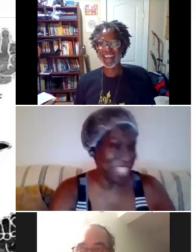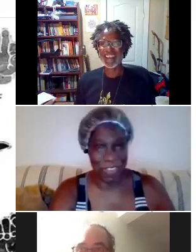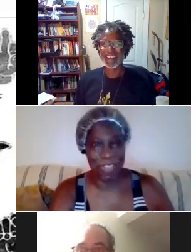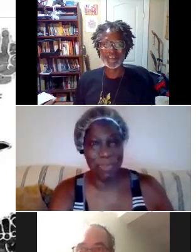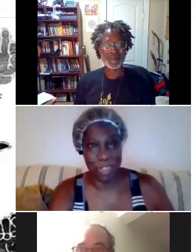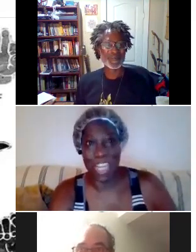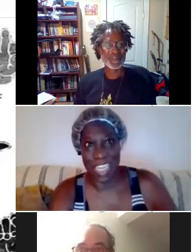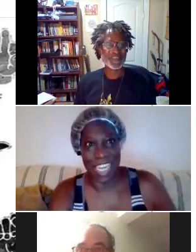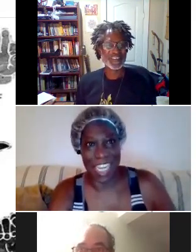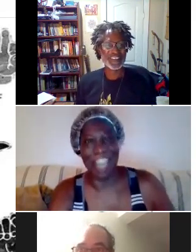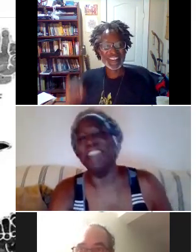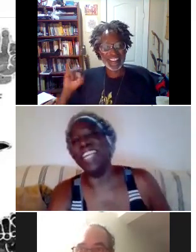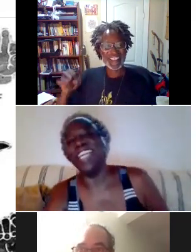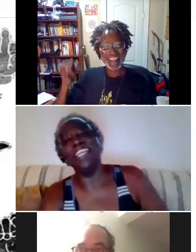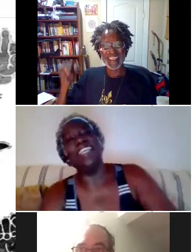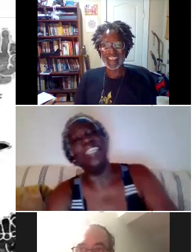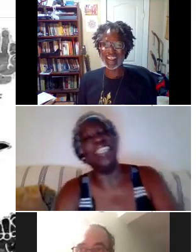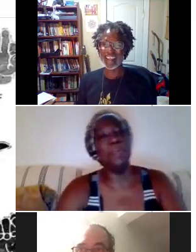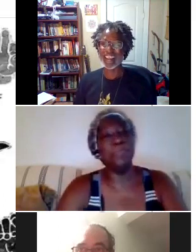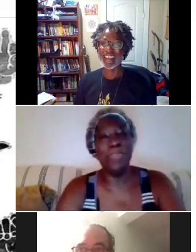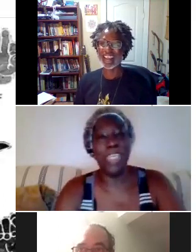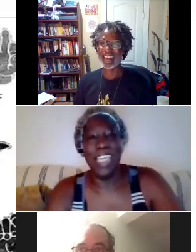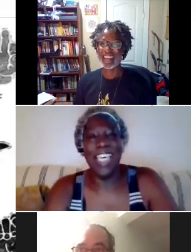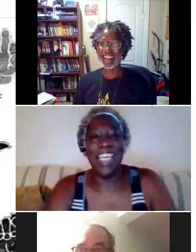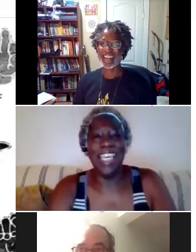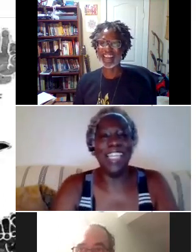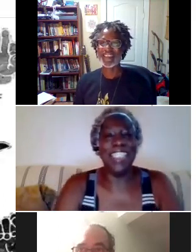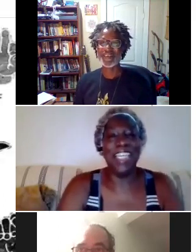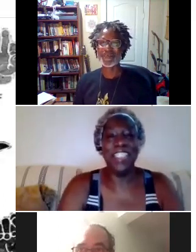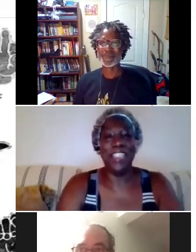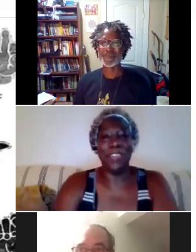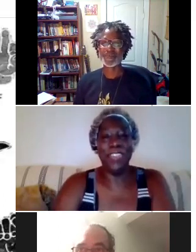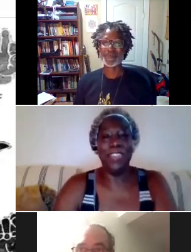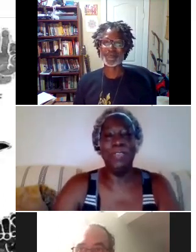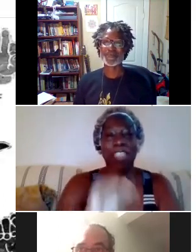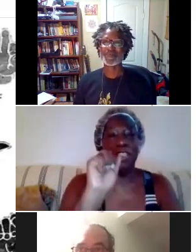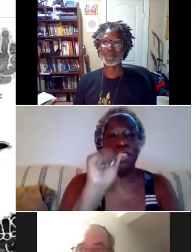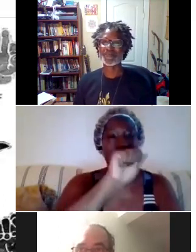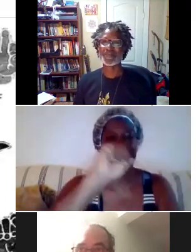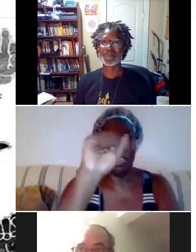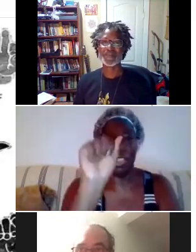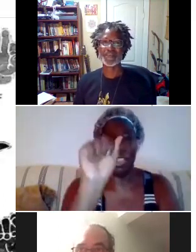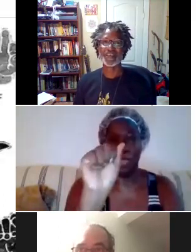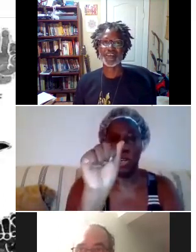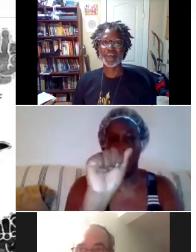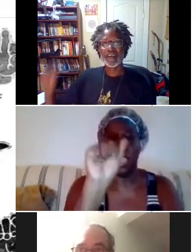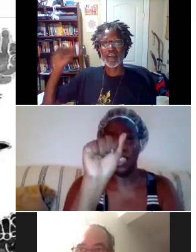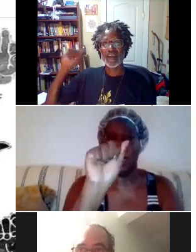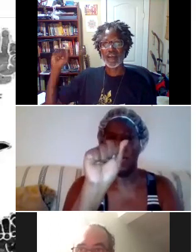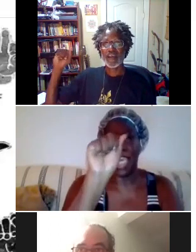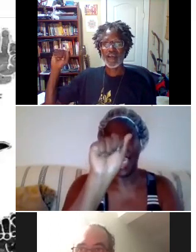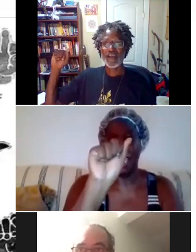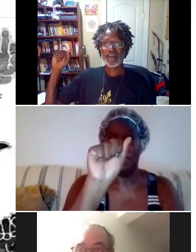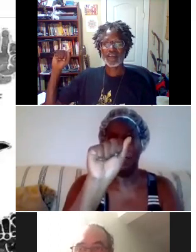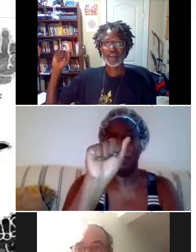Yeah, because you draw a J in the air, right? Yeah. Okay, so we're gonna keep going.